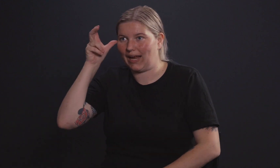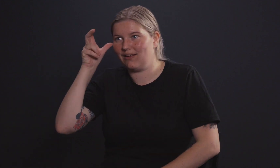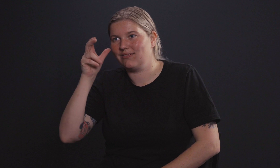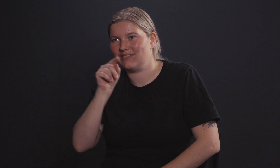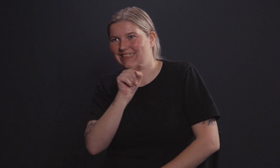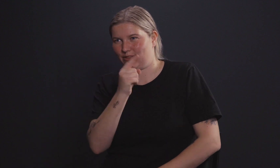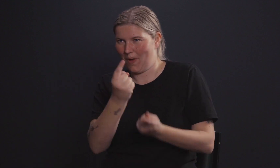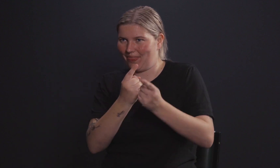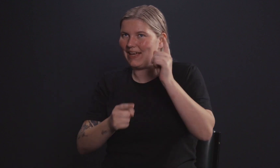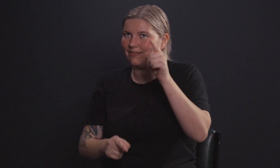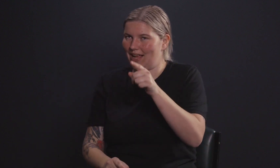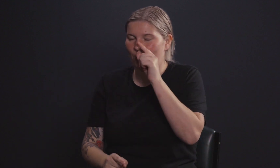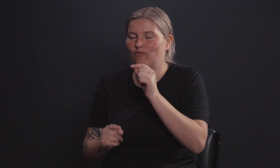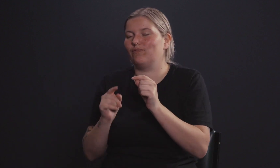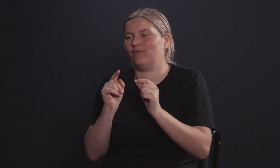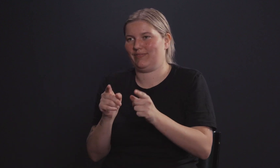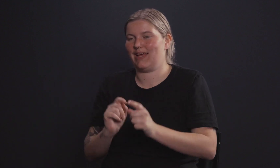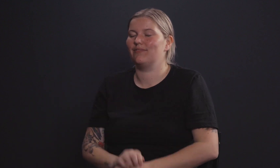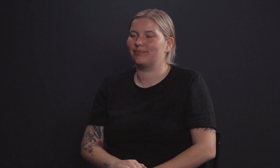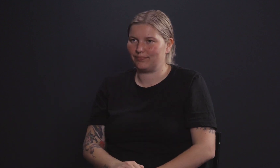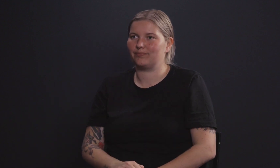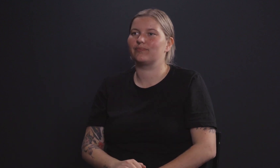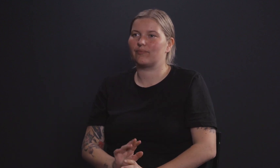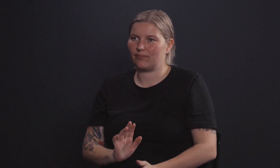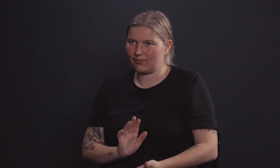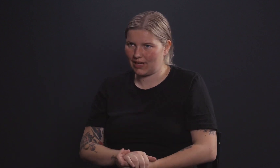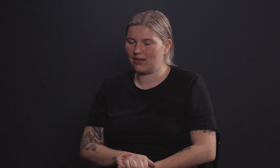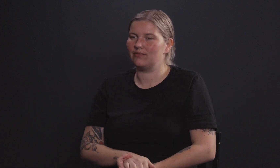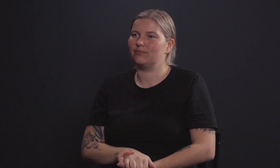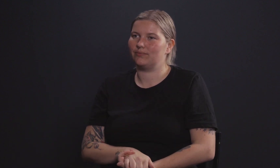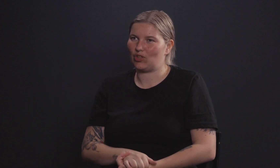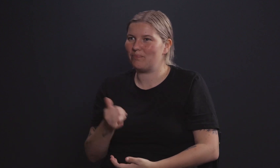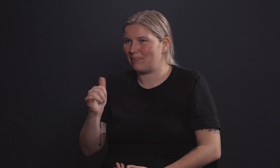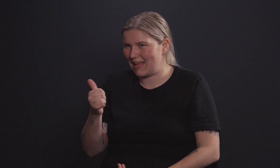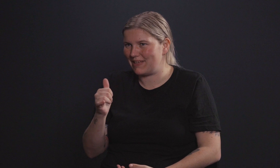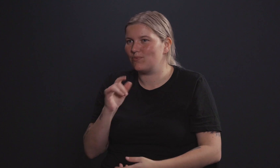clear. That's one thing. Maybe that could have made a difference.